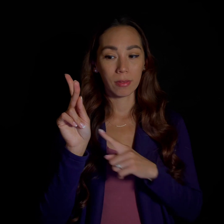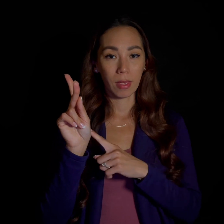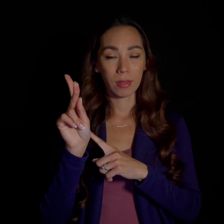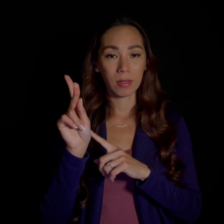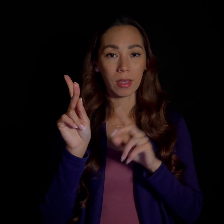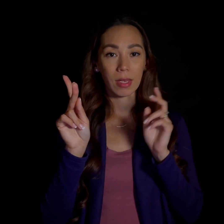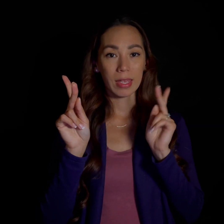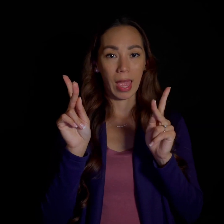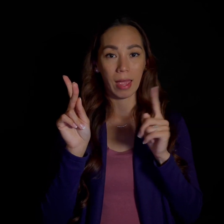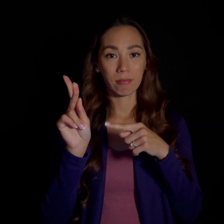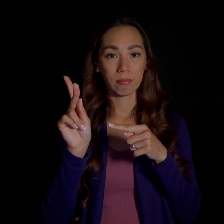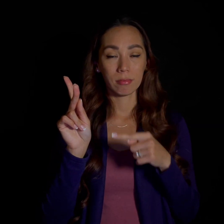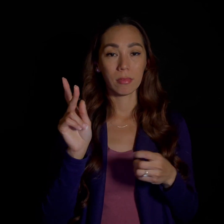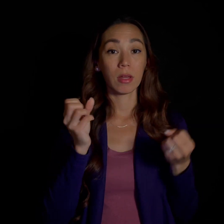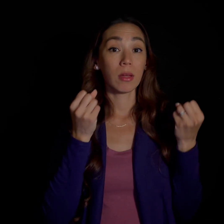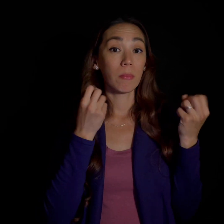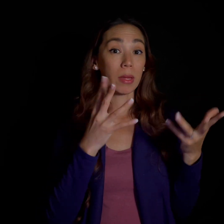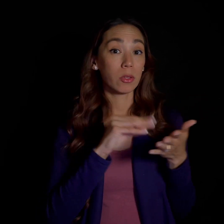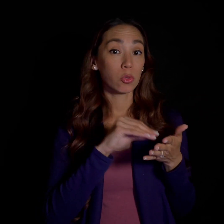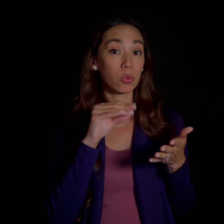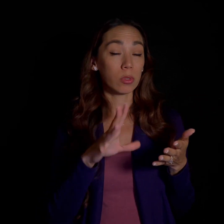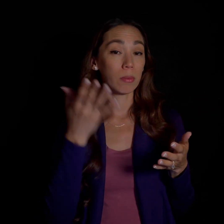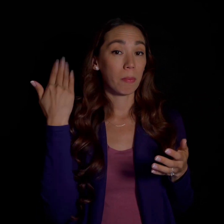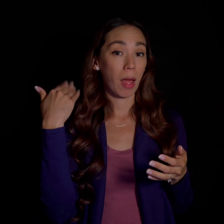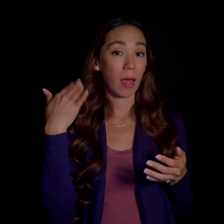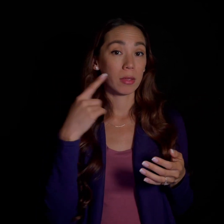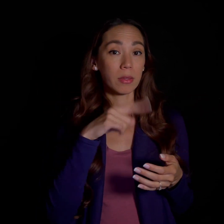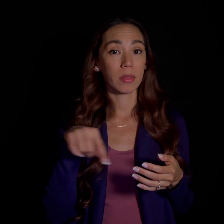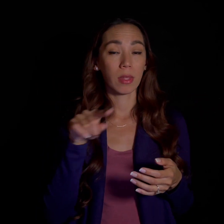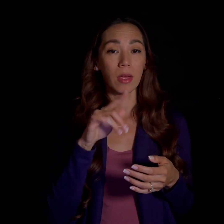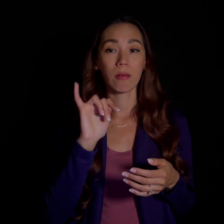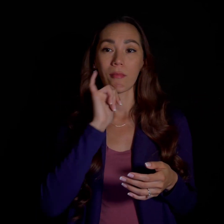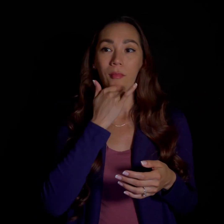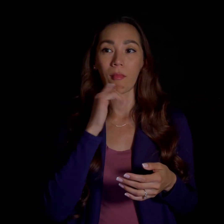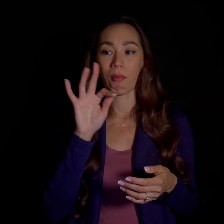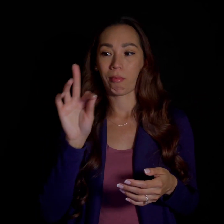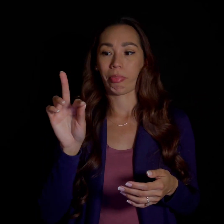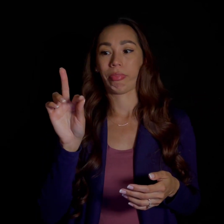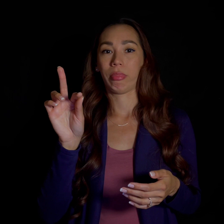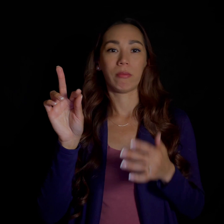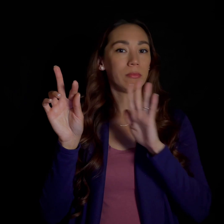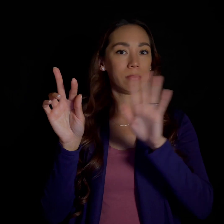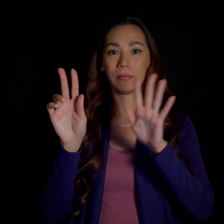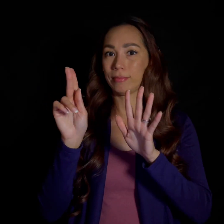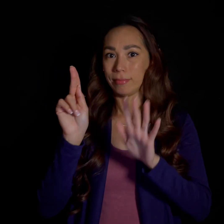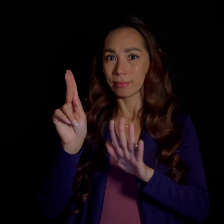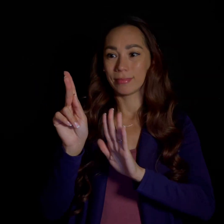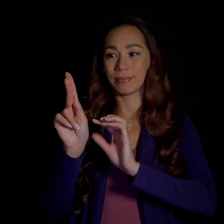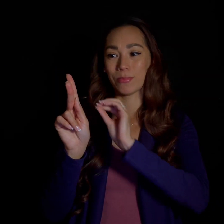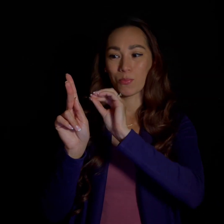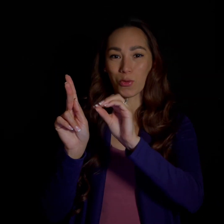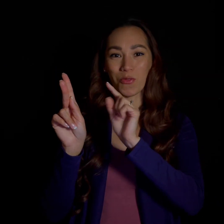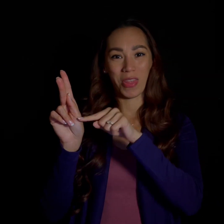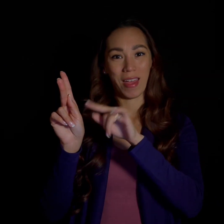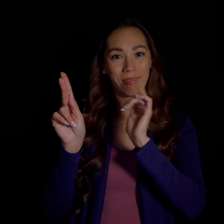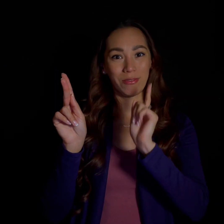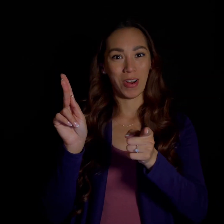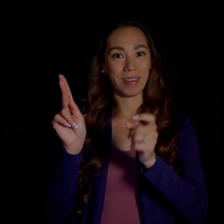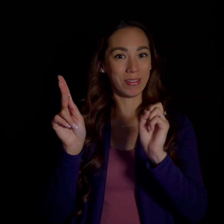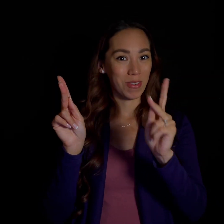go forward. And a lot of students that I've had in the past, they flip it the wrong way. So just ensure that your